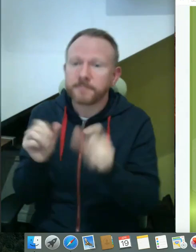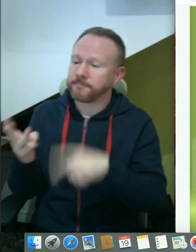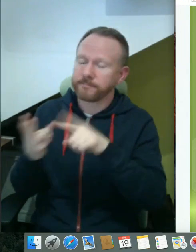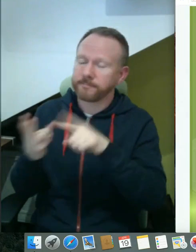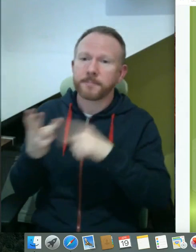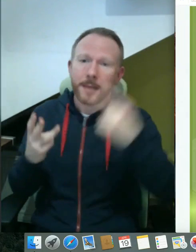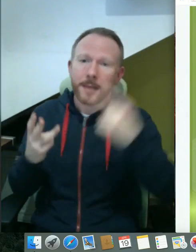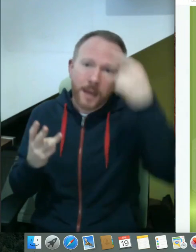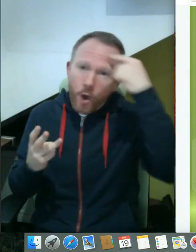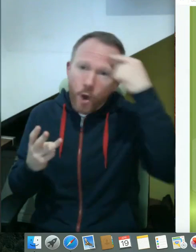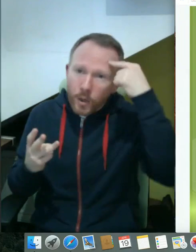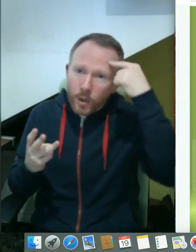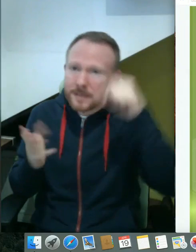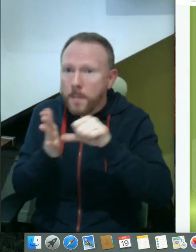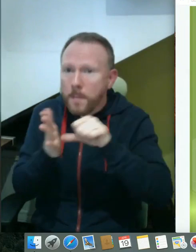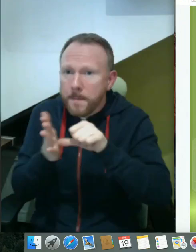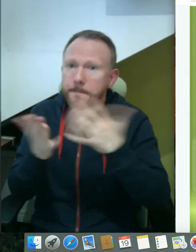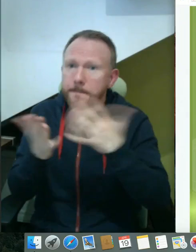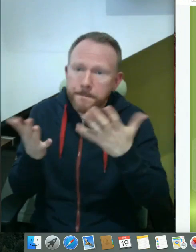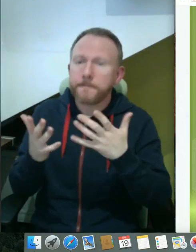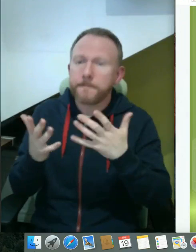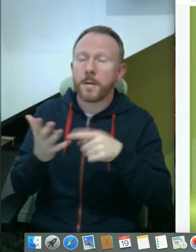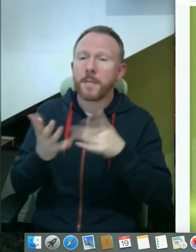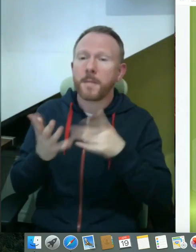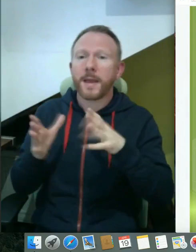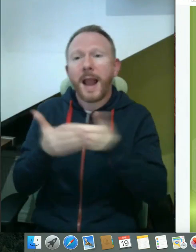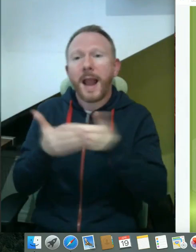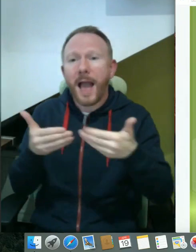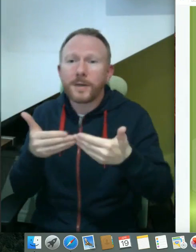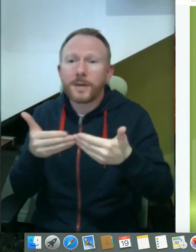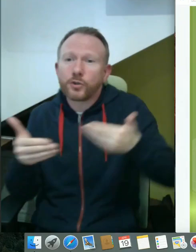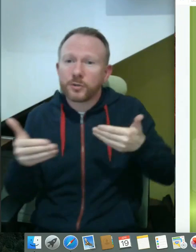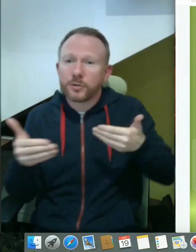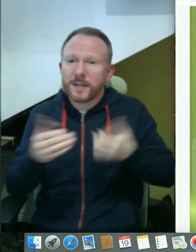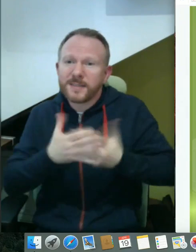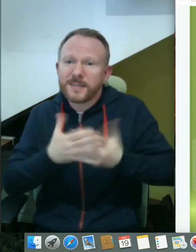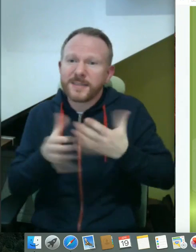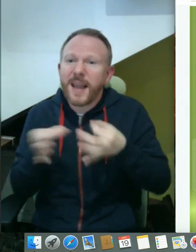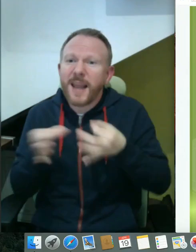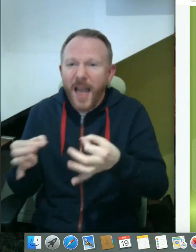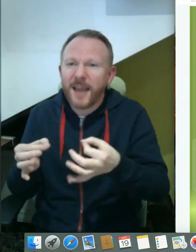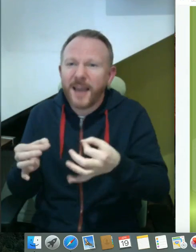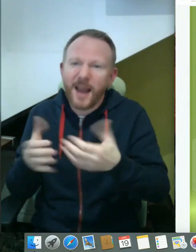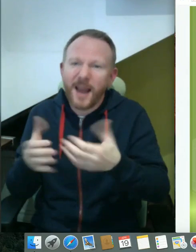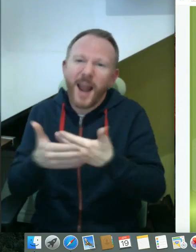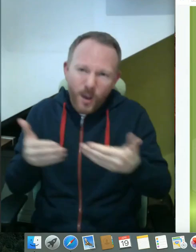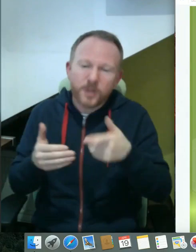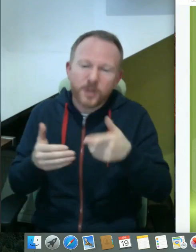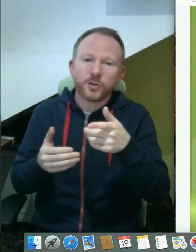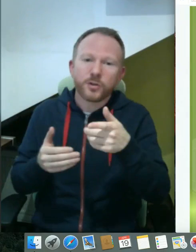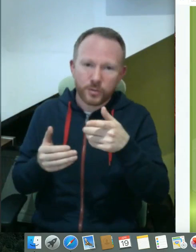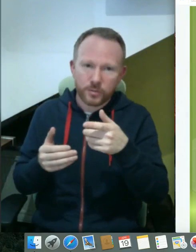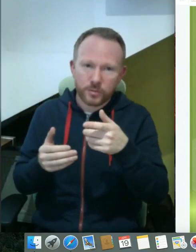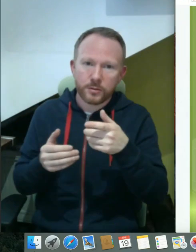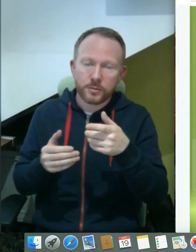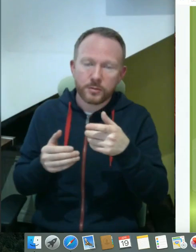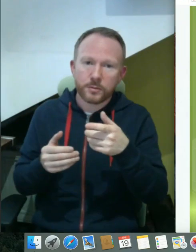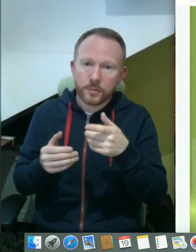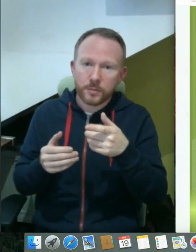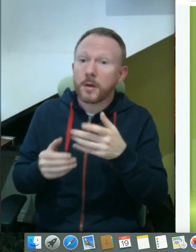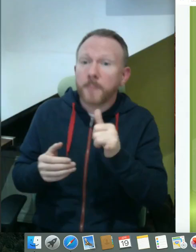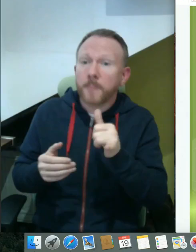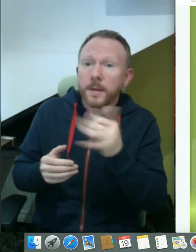has delayed language, who has organic issues causing affect